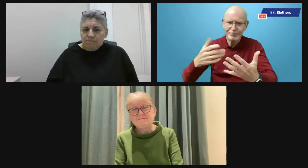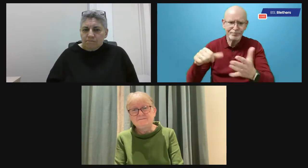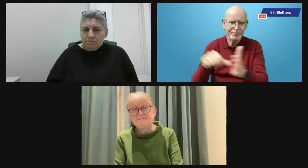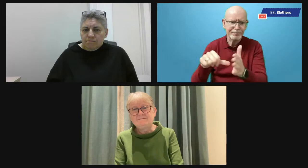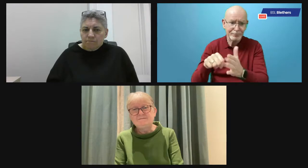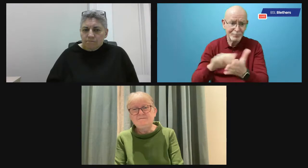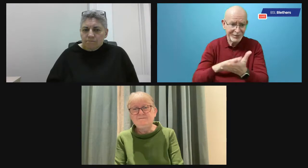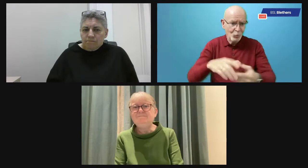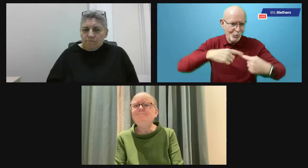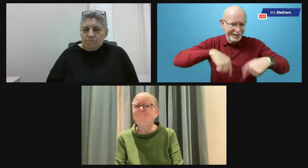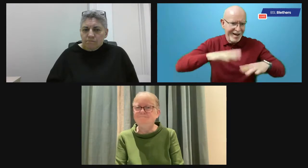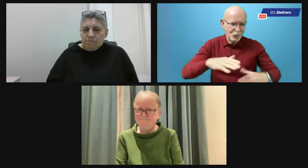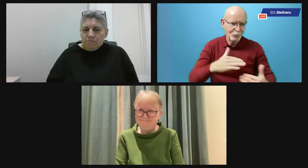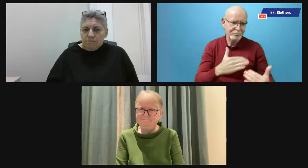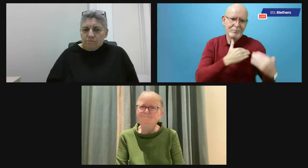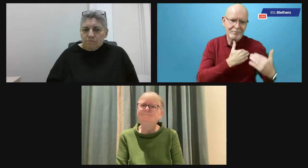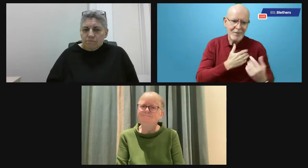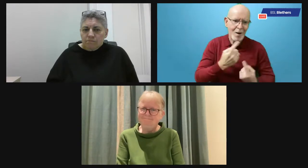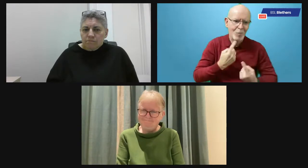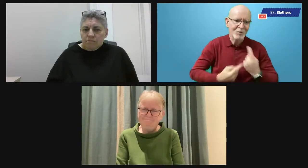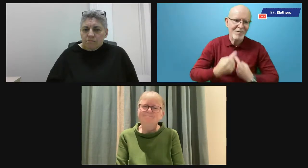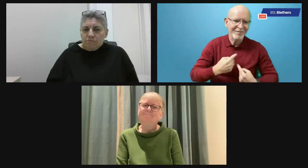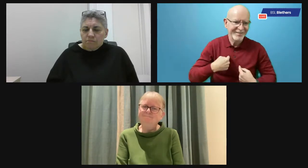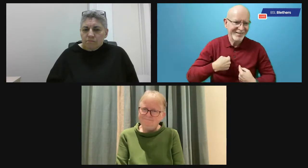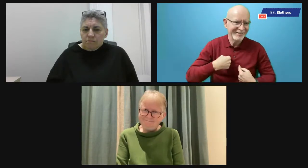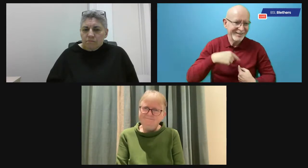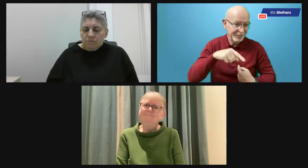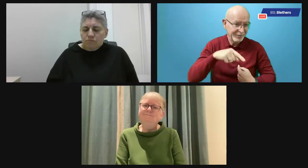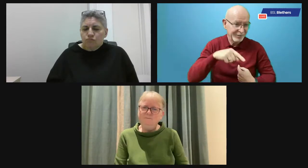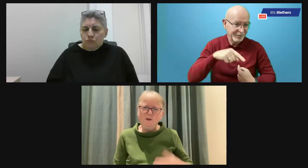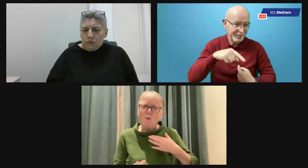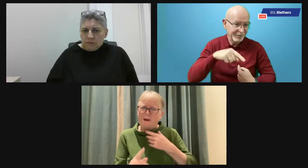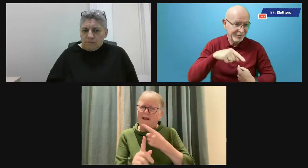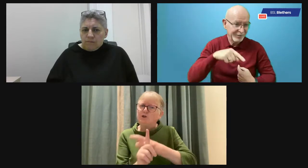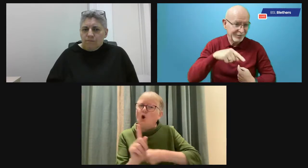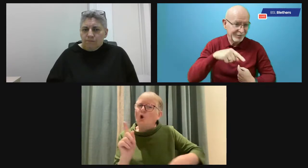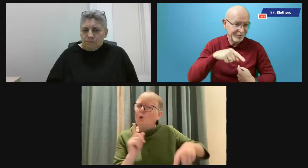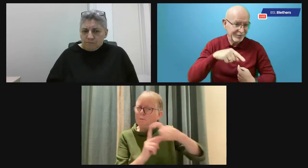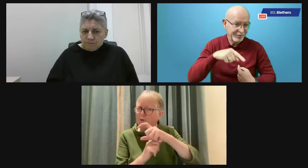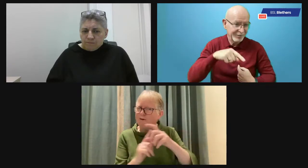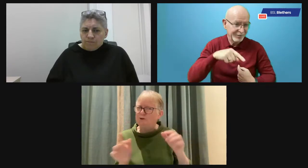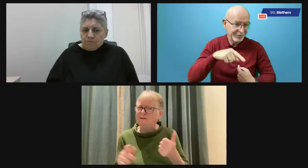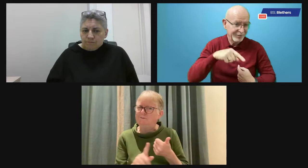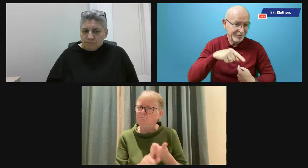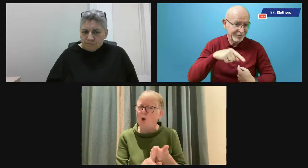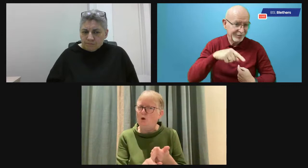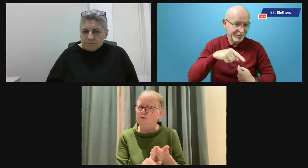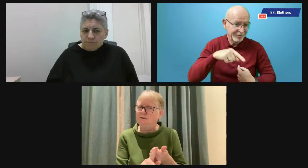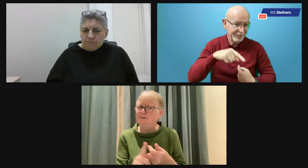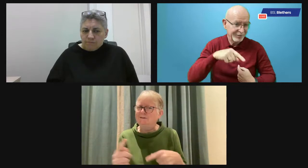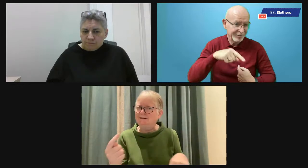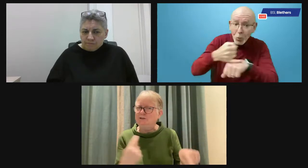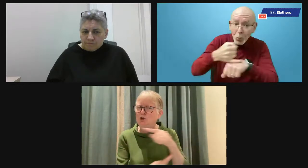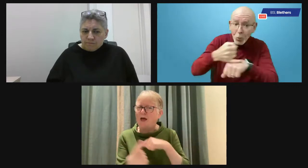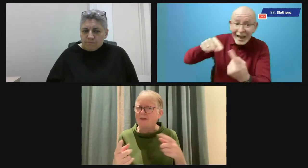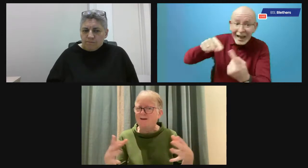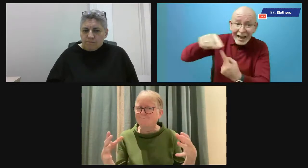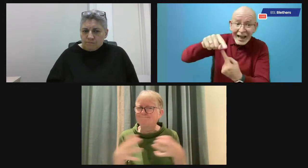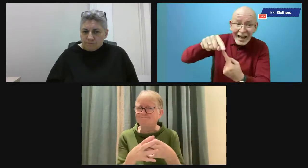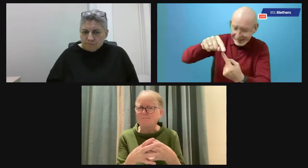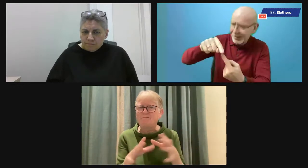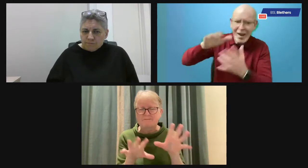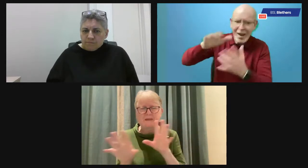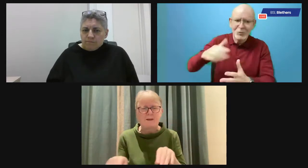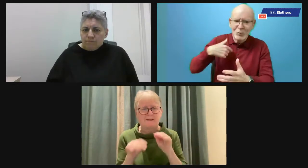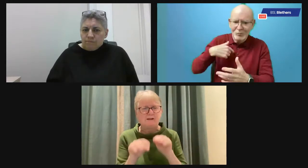doing so many things. And I think that's the thing for ourselves is us taking accountability for that.